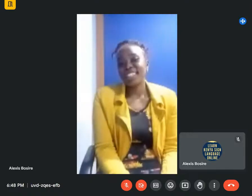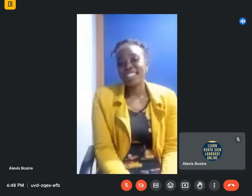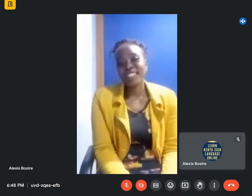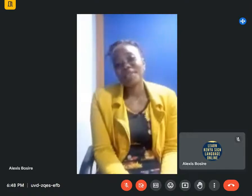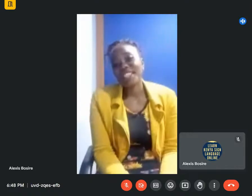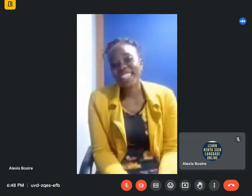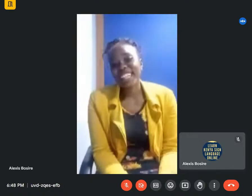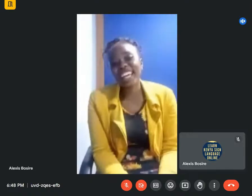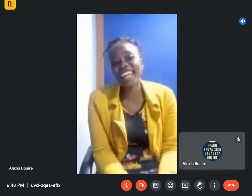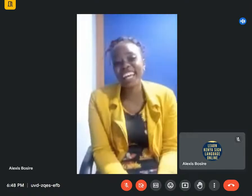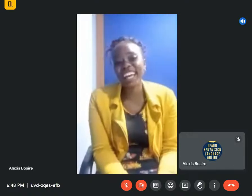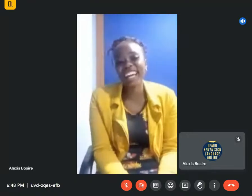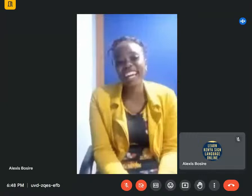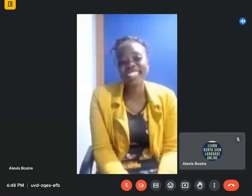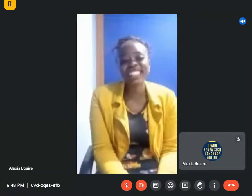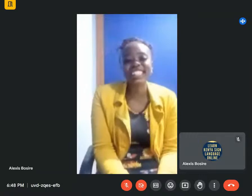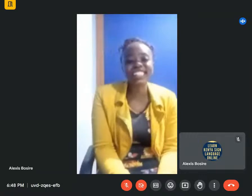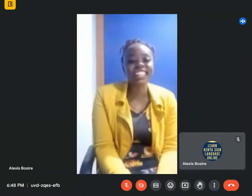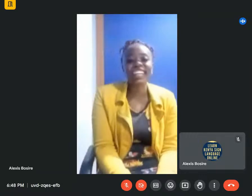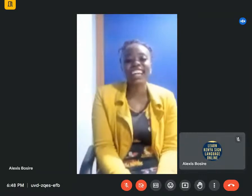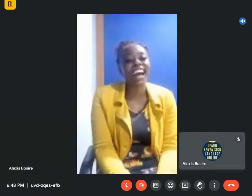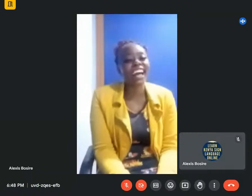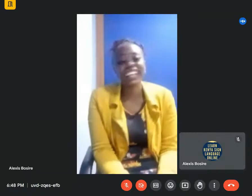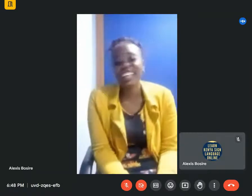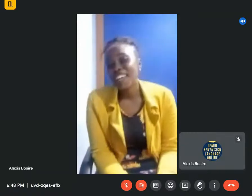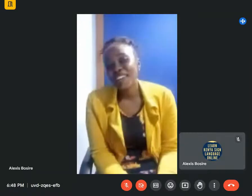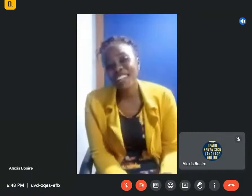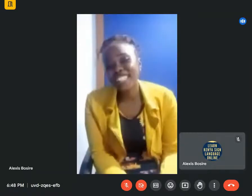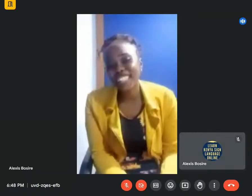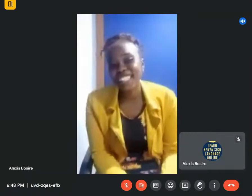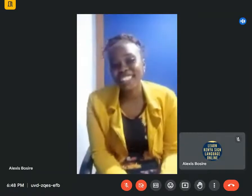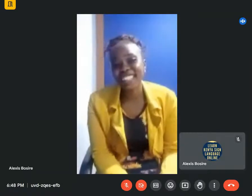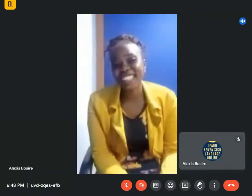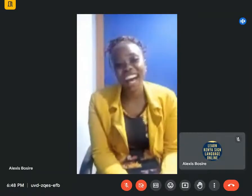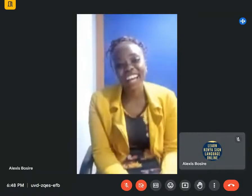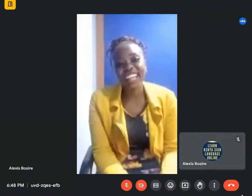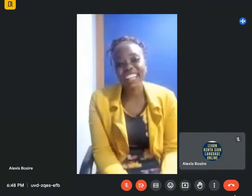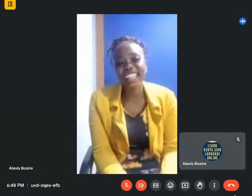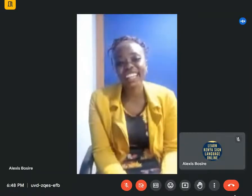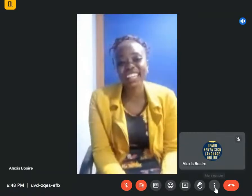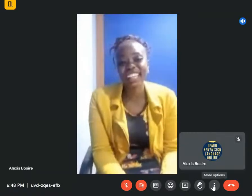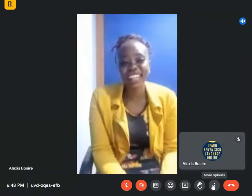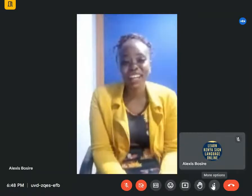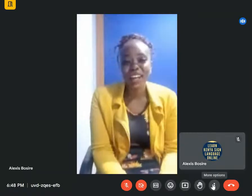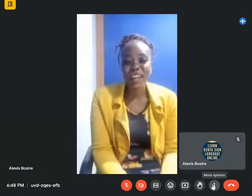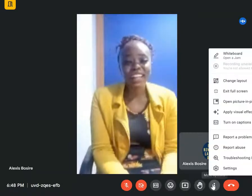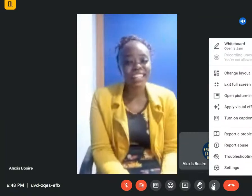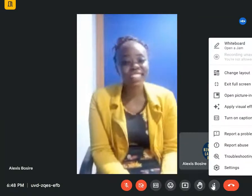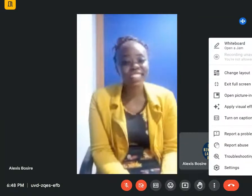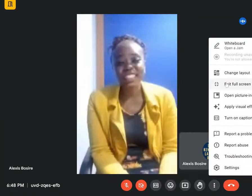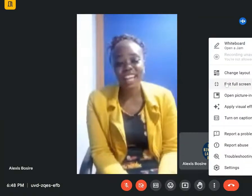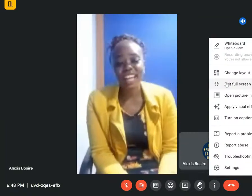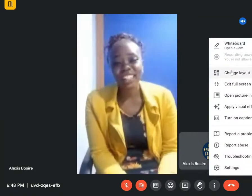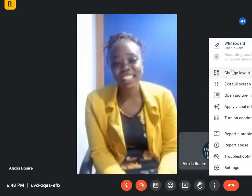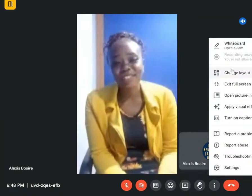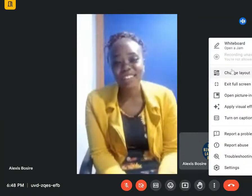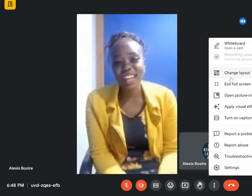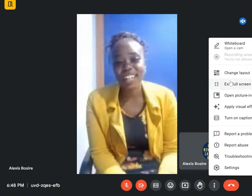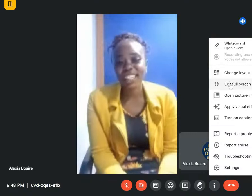Easy busy. Christine is shaking her head. Imagine it's not hard. It's not hard. It's very